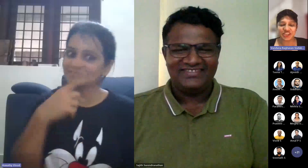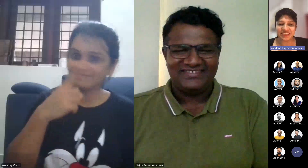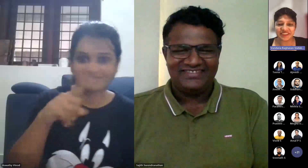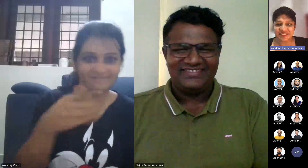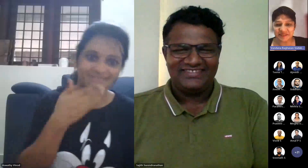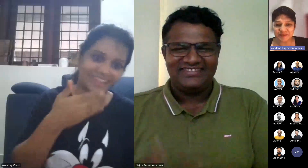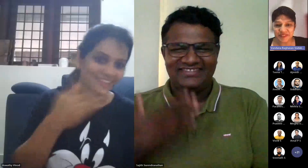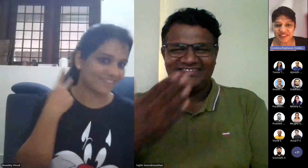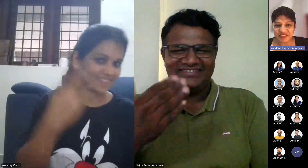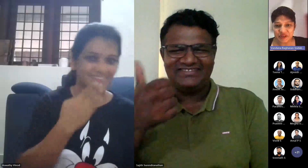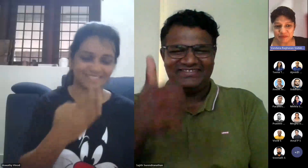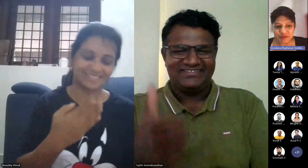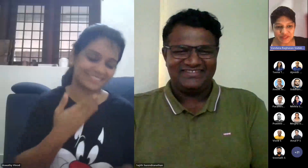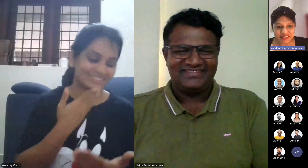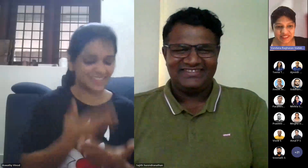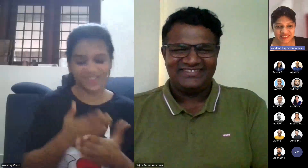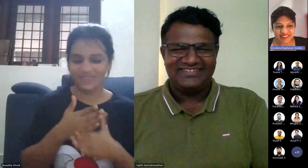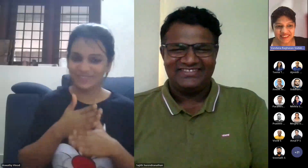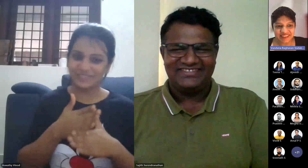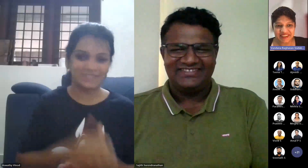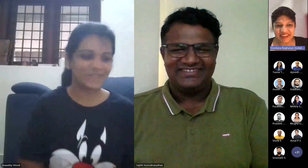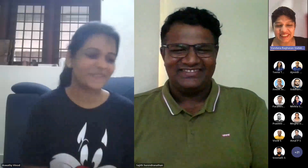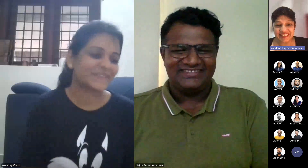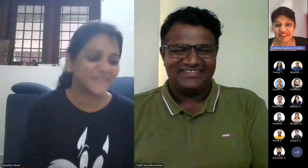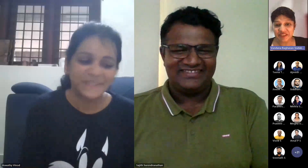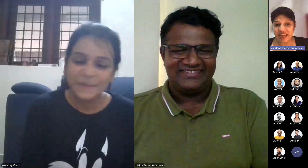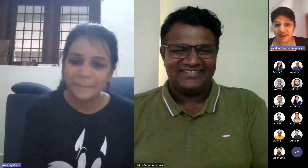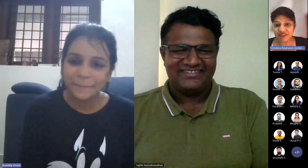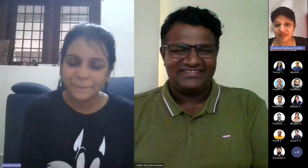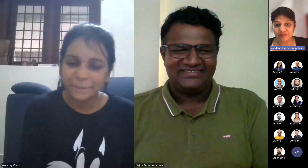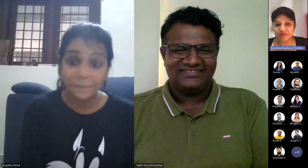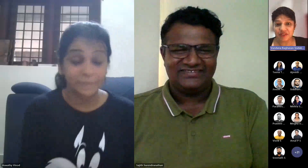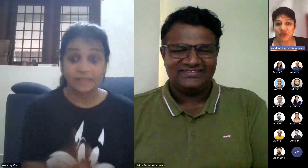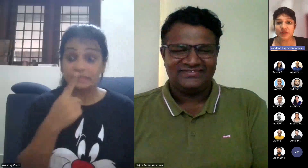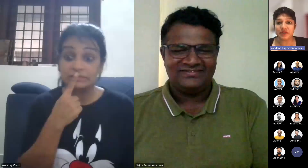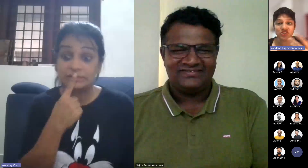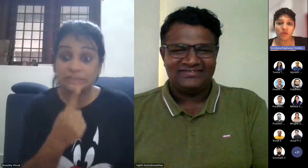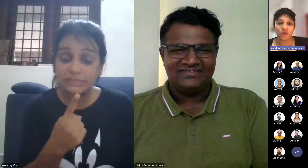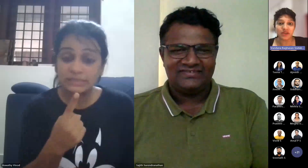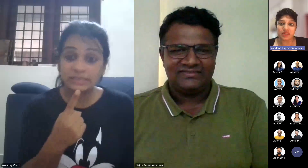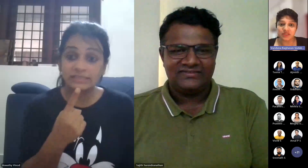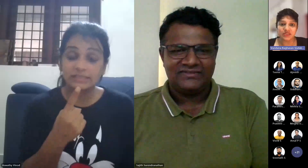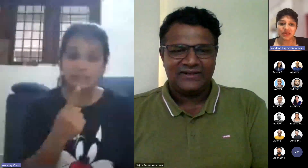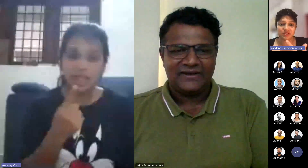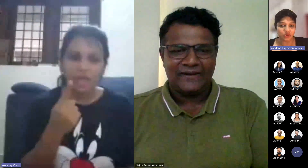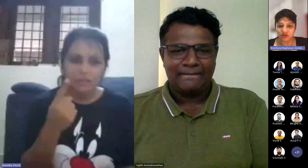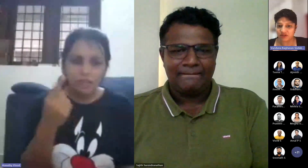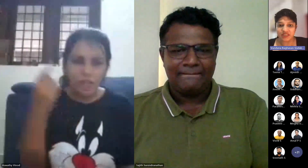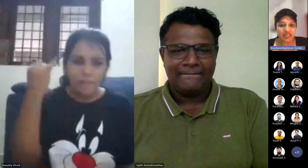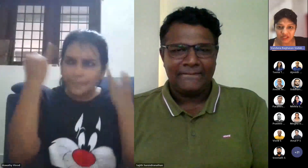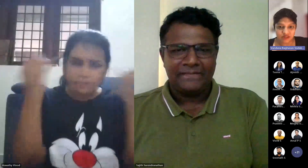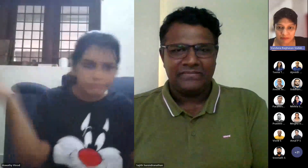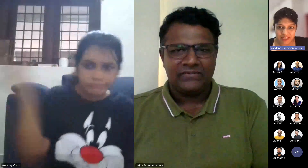for sharing your inputs on this. I think even having a brainstorming with other designers